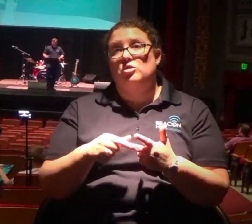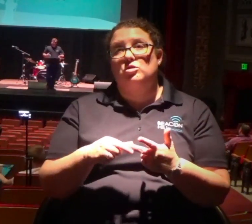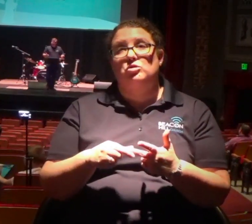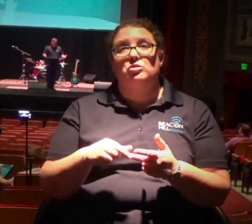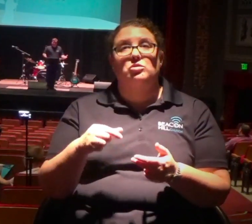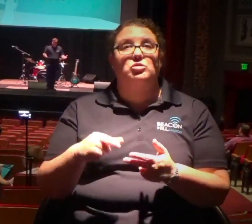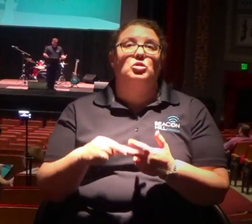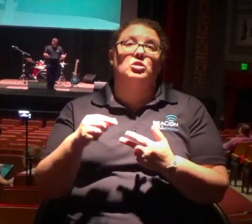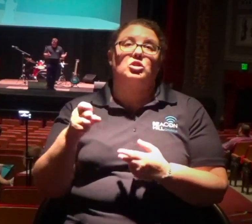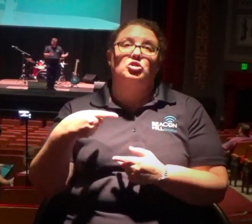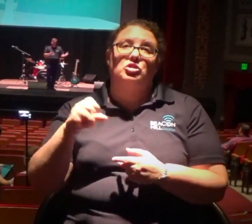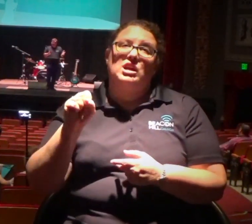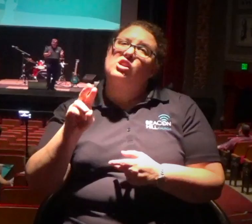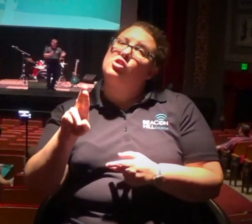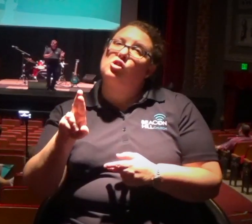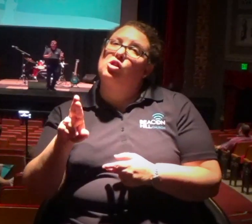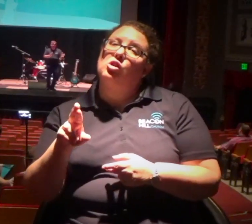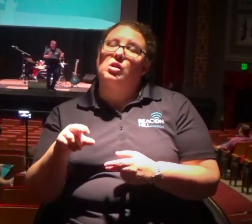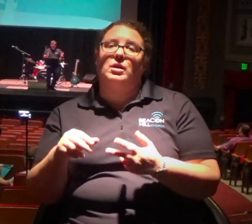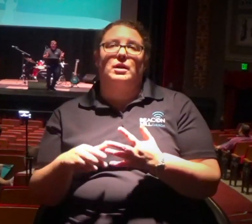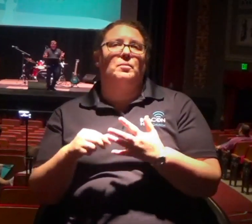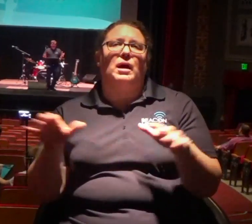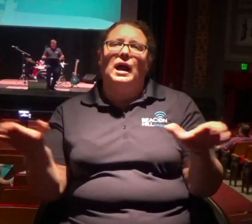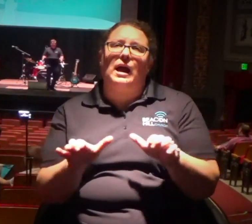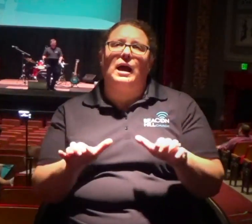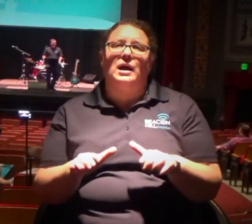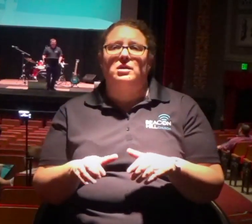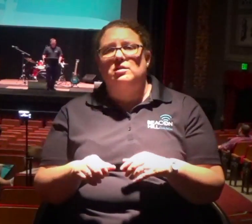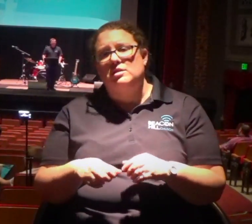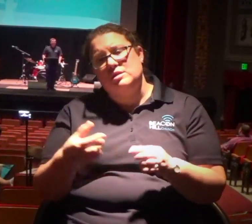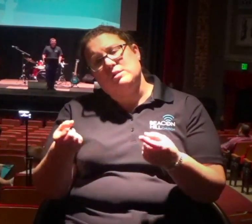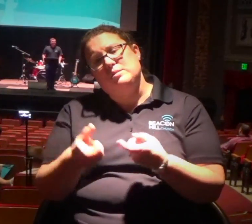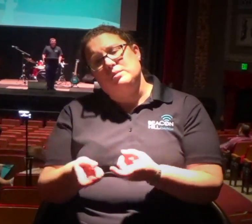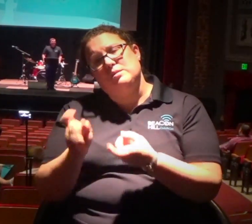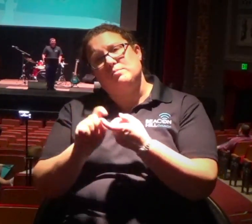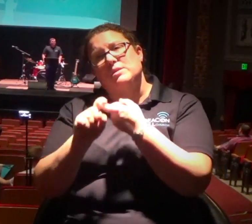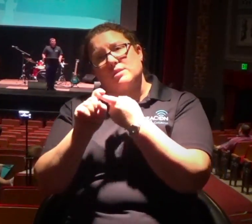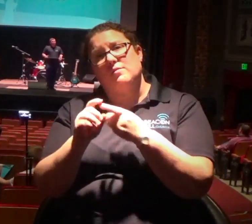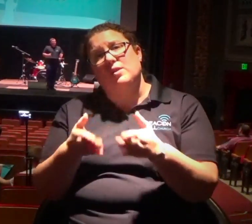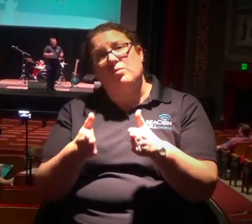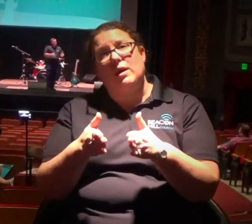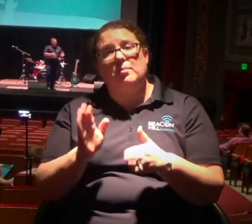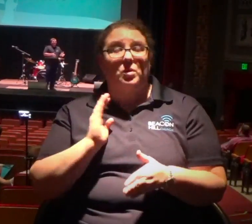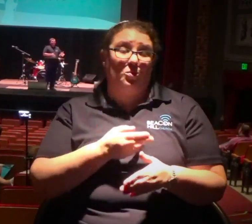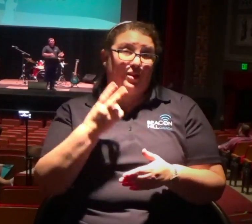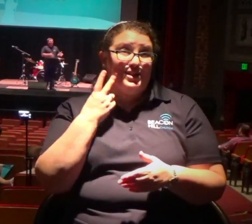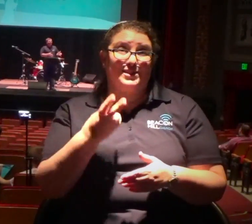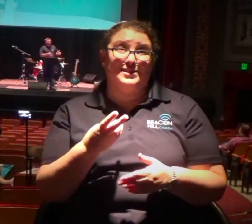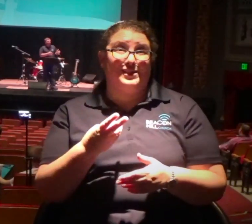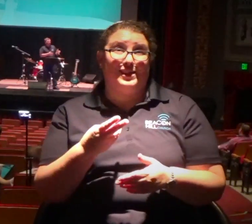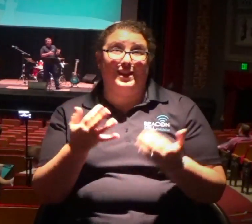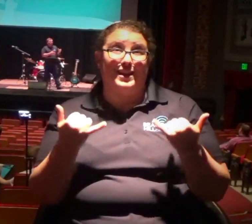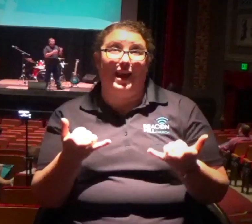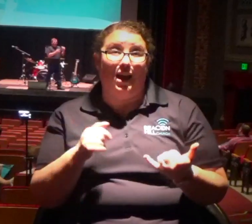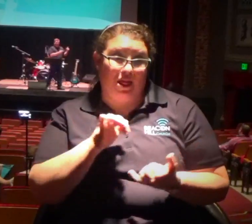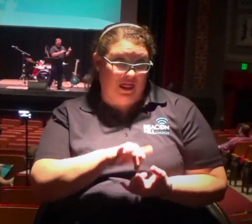we see today that profile has changed a little bit. And so we see here that although they were looking